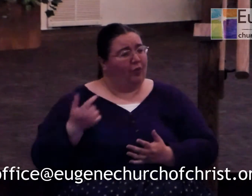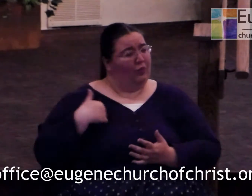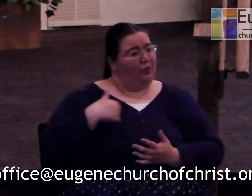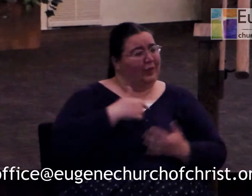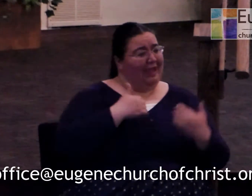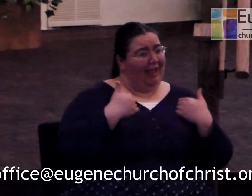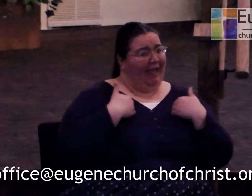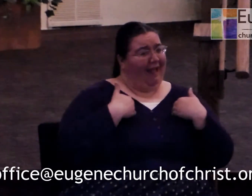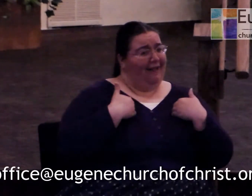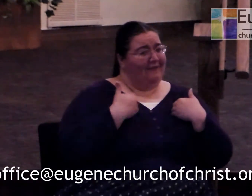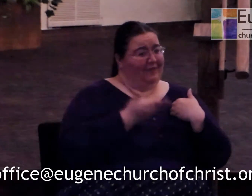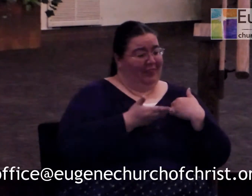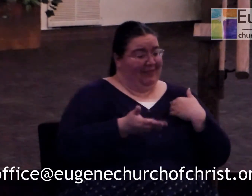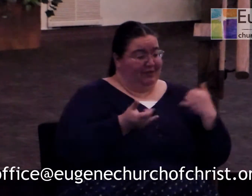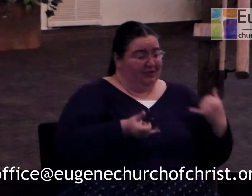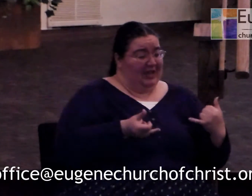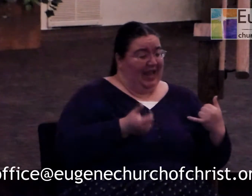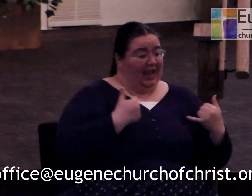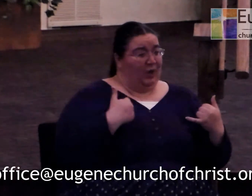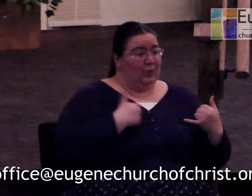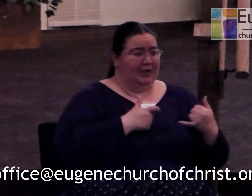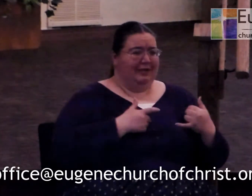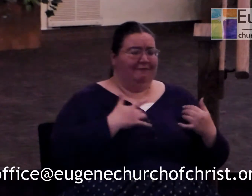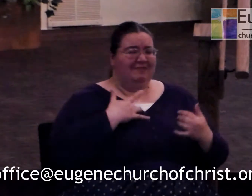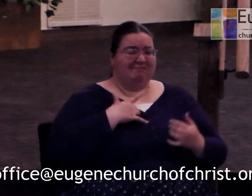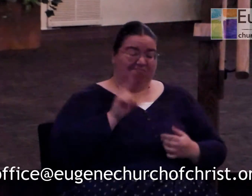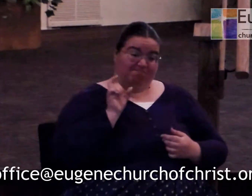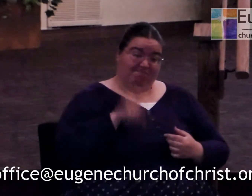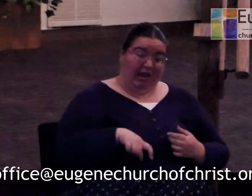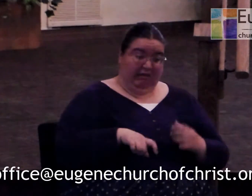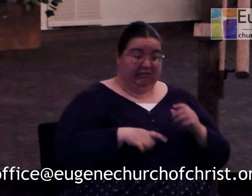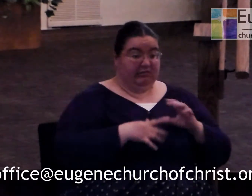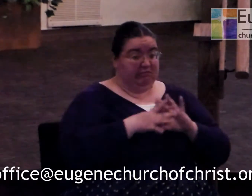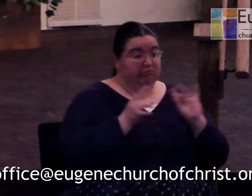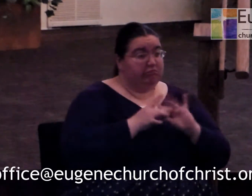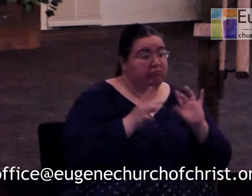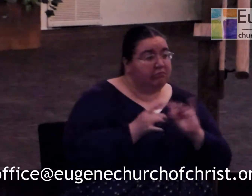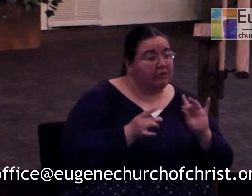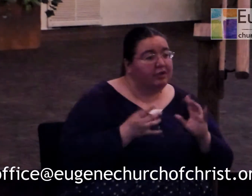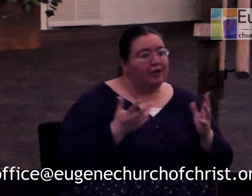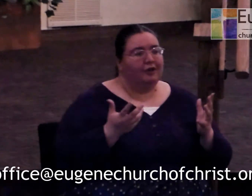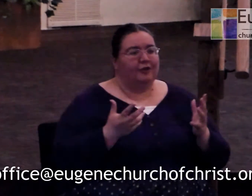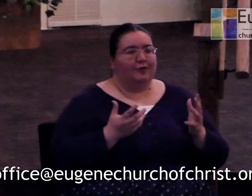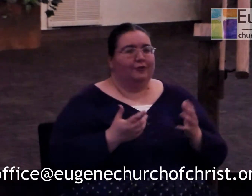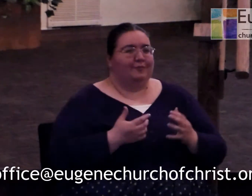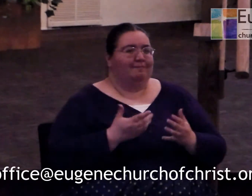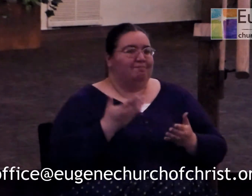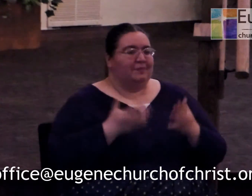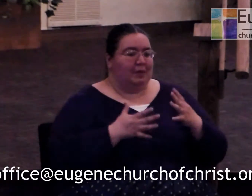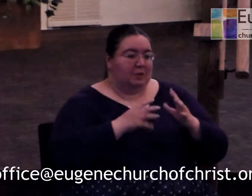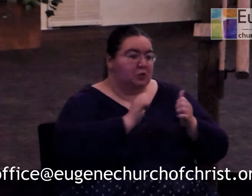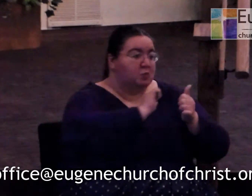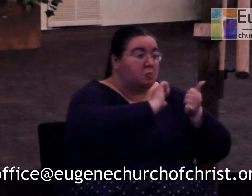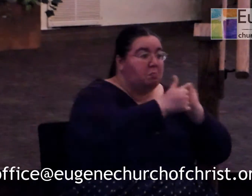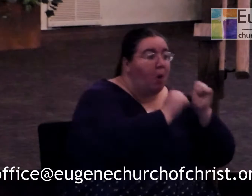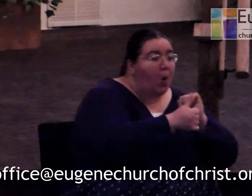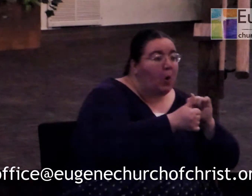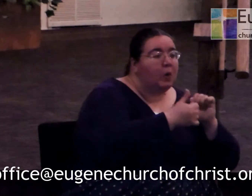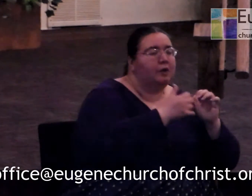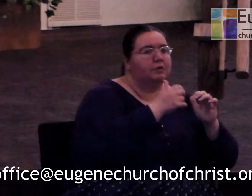the Ducks, or the Beavers, or the Tide, or the Broncos, or our sports teams, or our politics, or whatever. We have